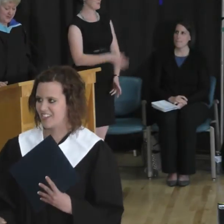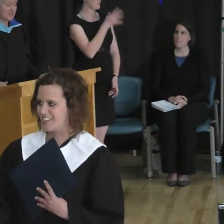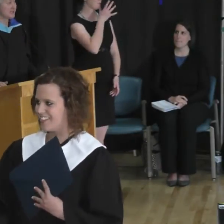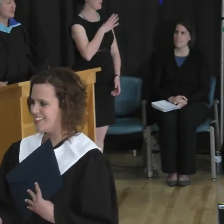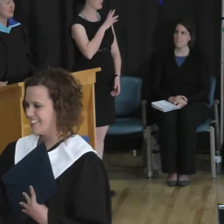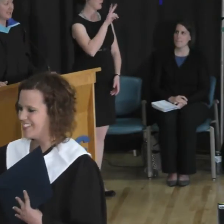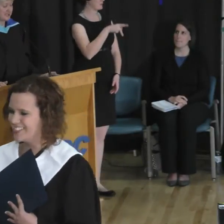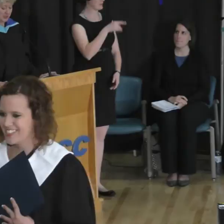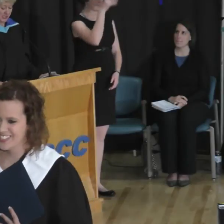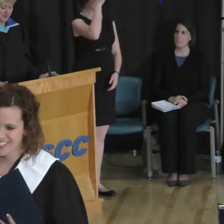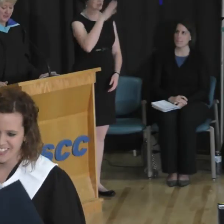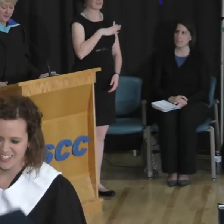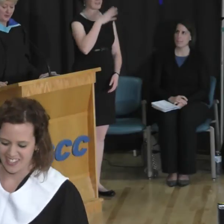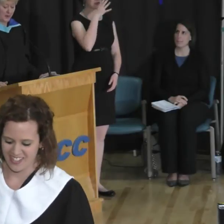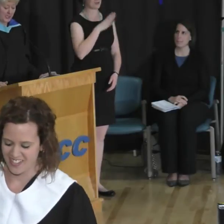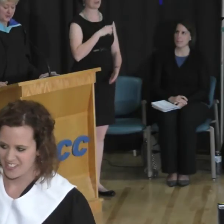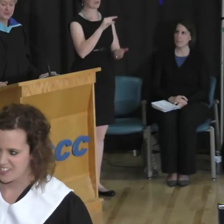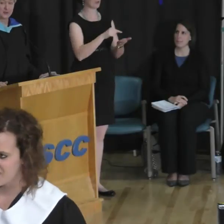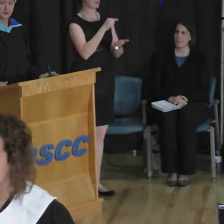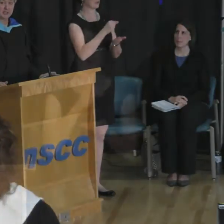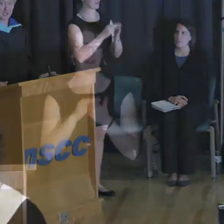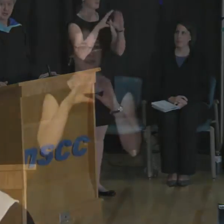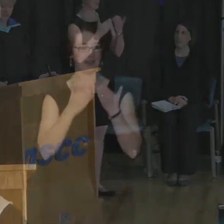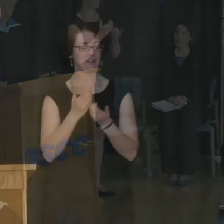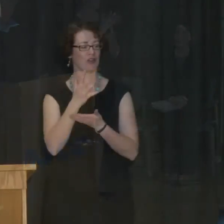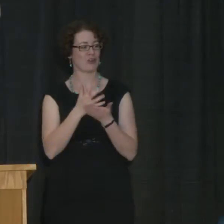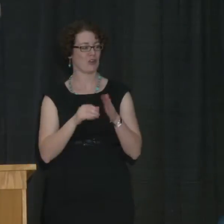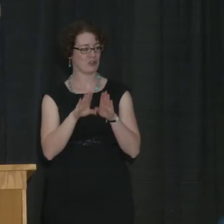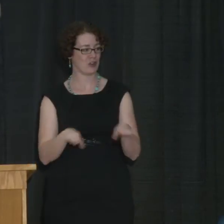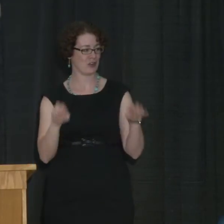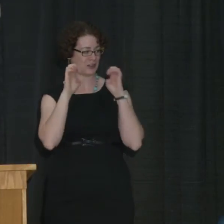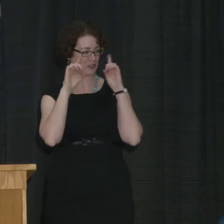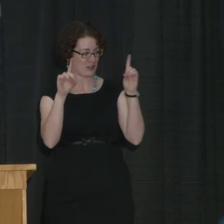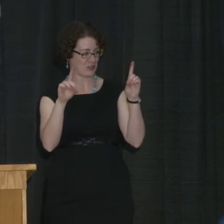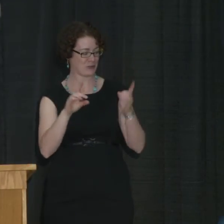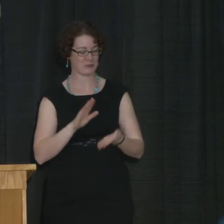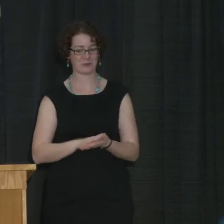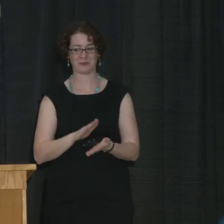Madam Vice President, ladies and gentlemen, the graduates in early childhood education.